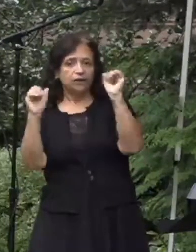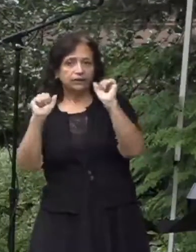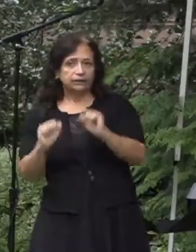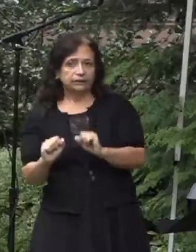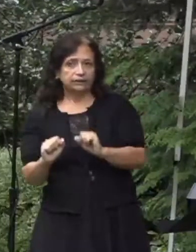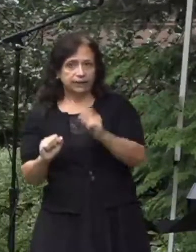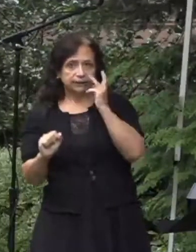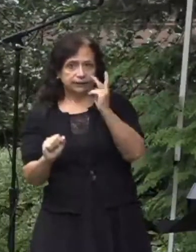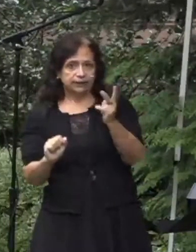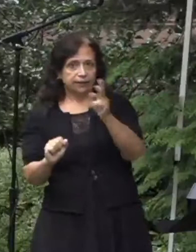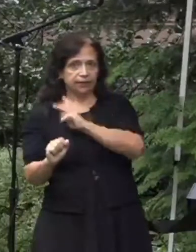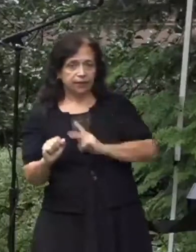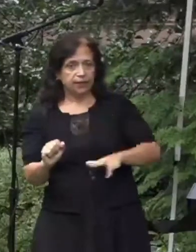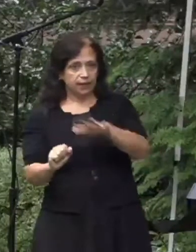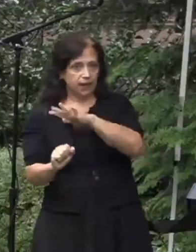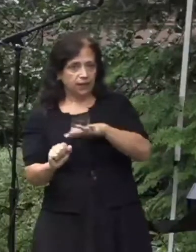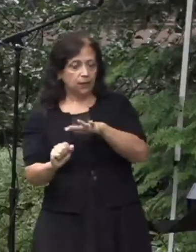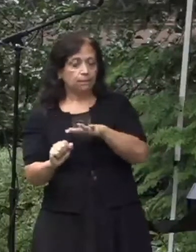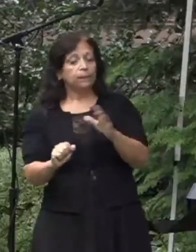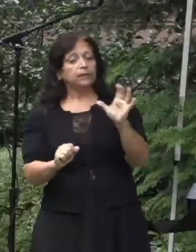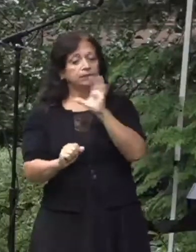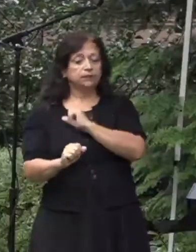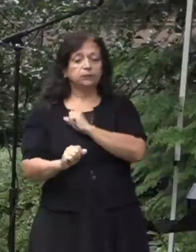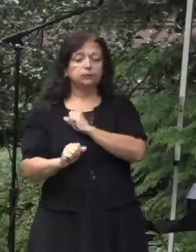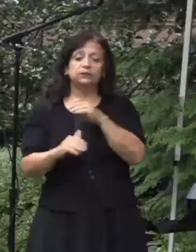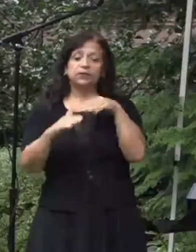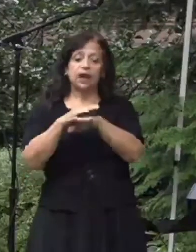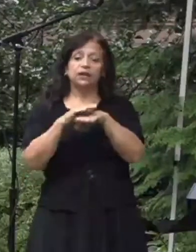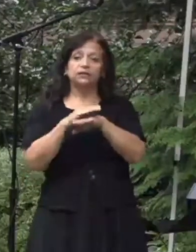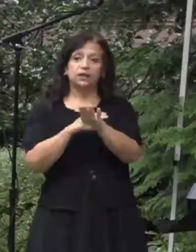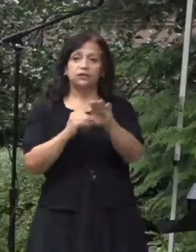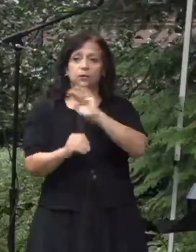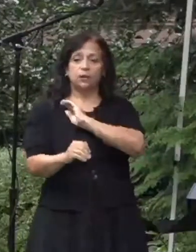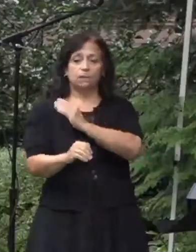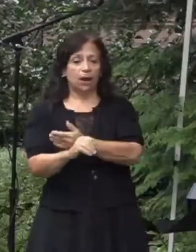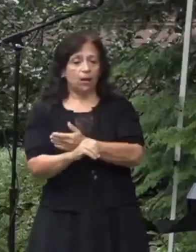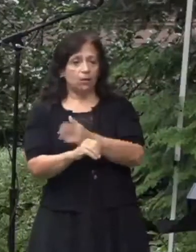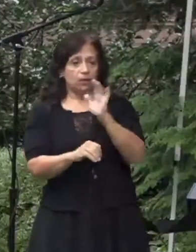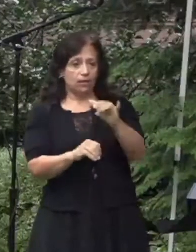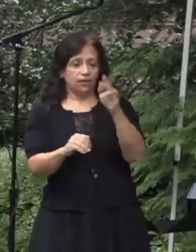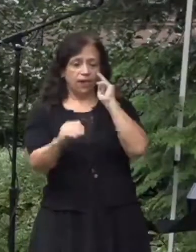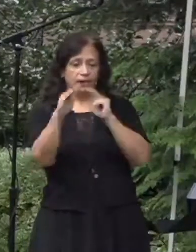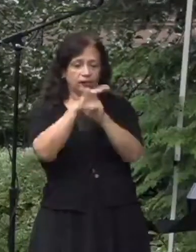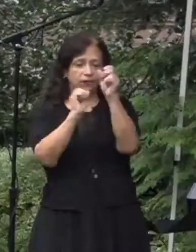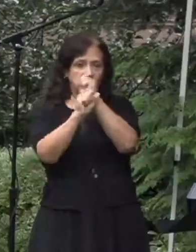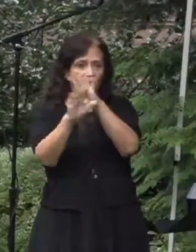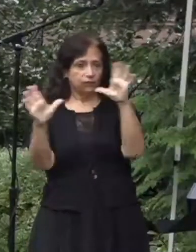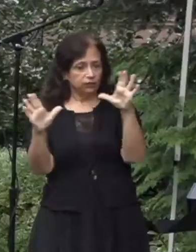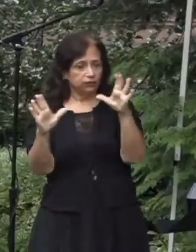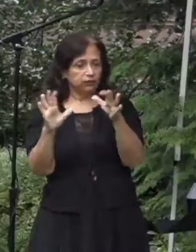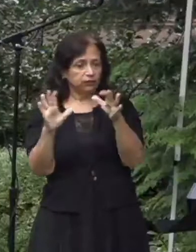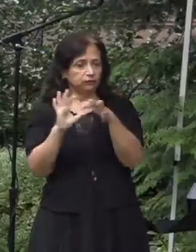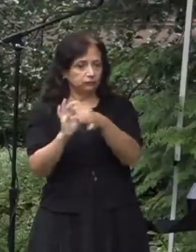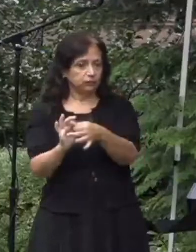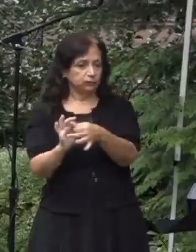the kingdom and presumably have access to the power that that vision carries with